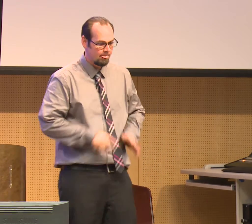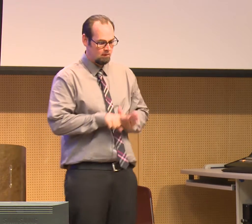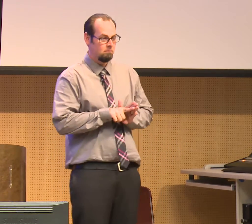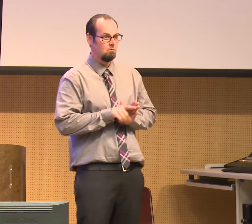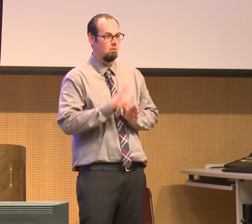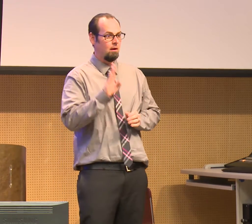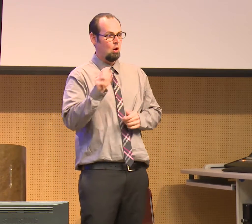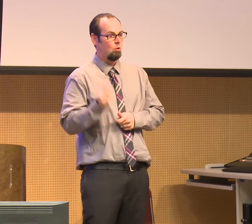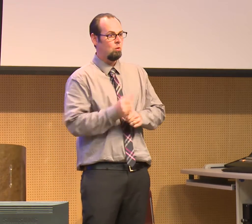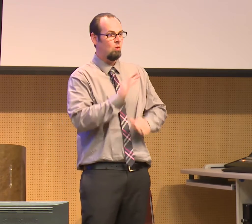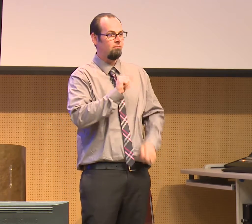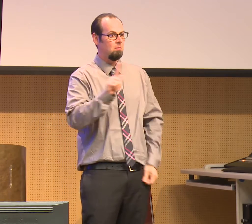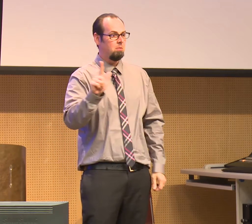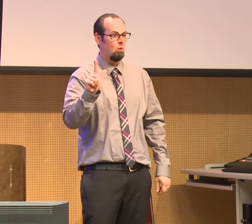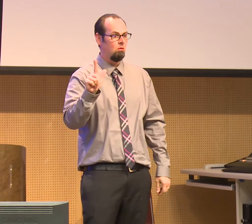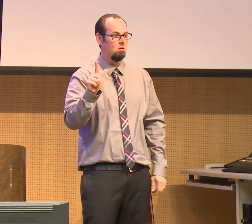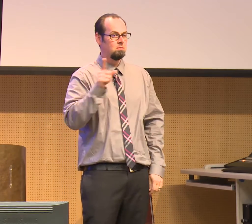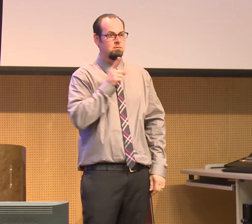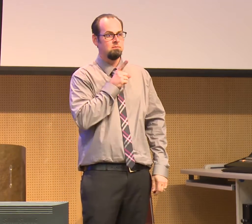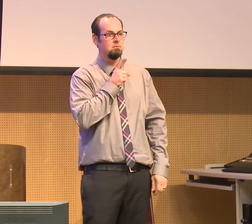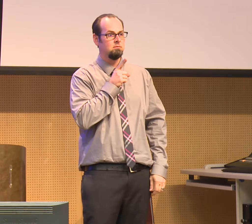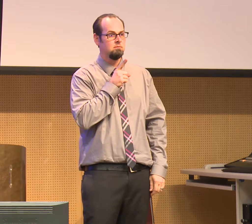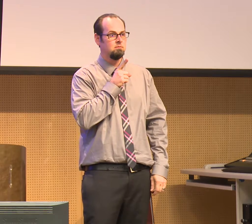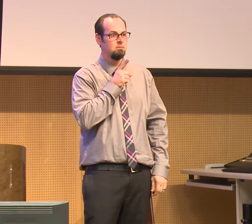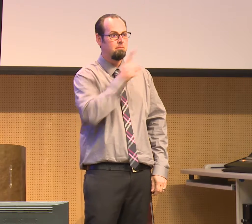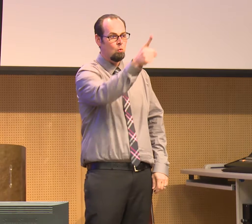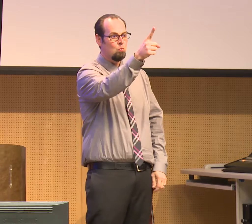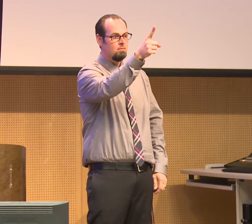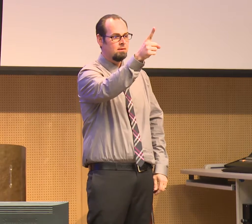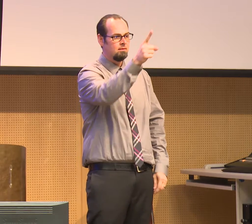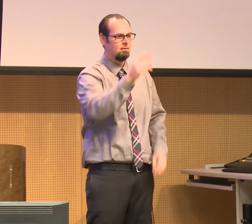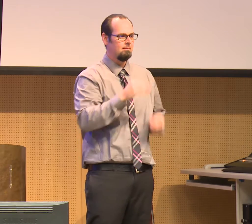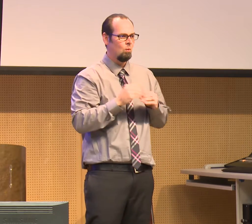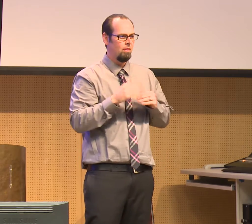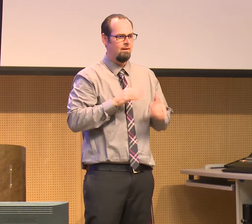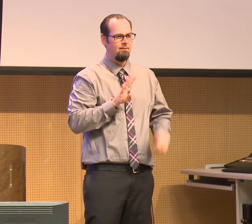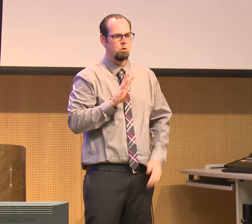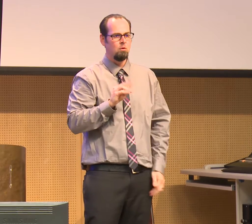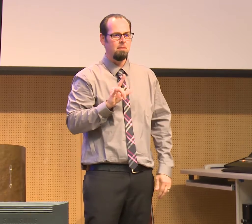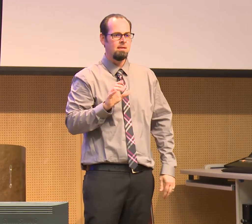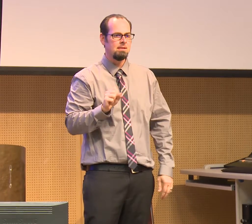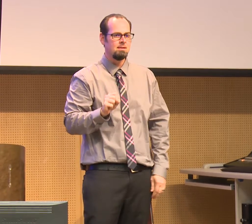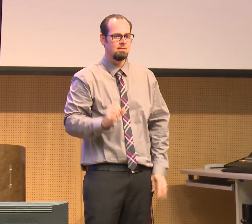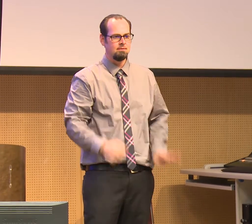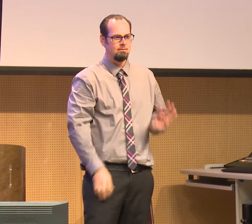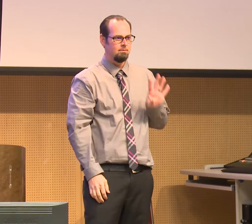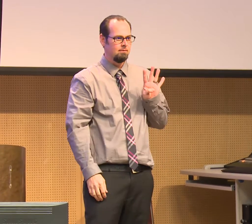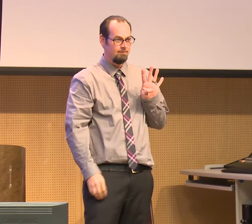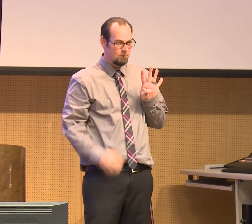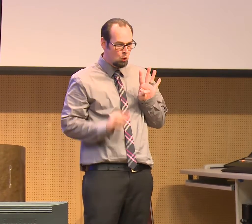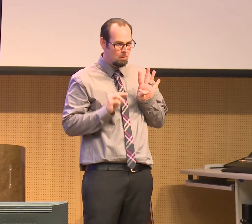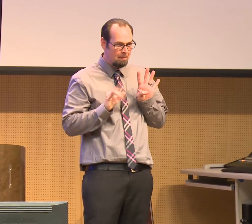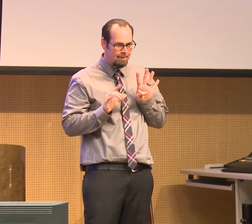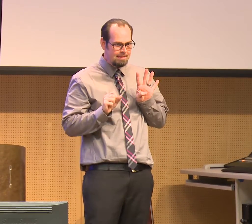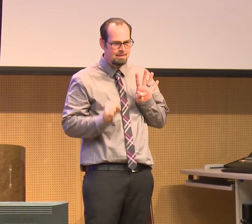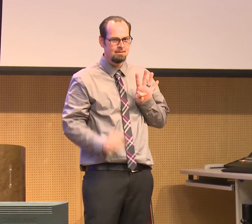and the golf ball flew out to almost 4 miles. Imagine,